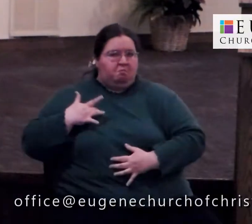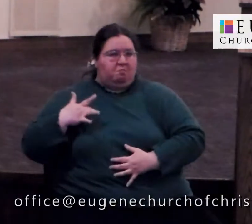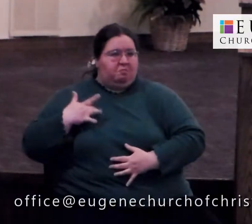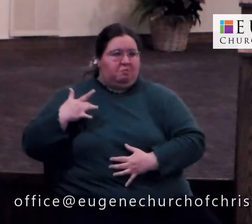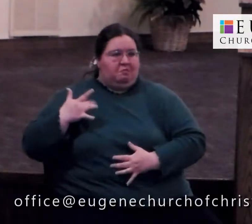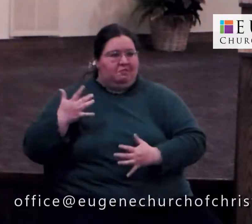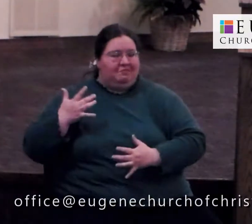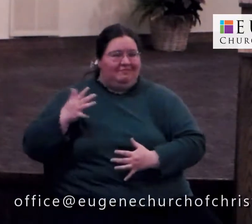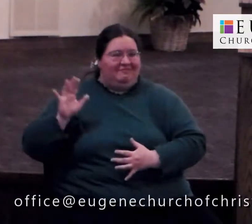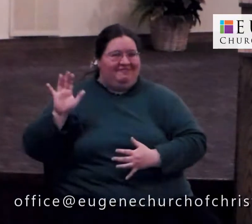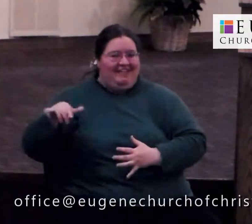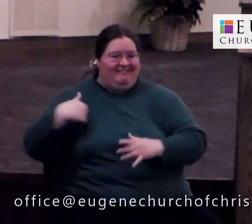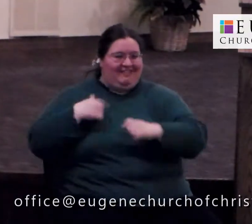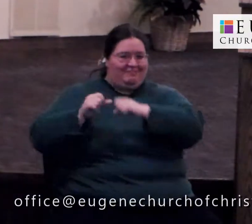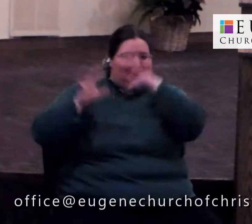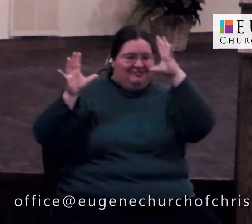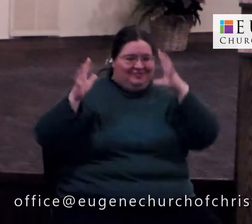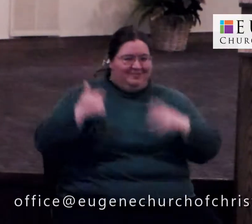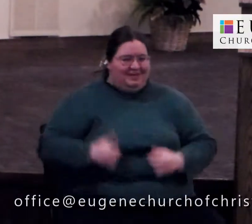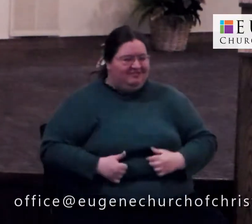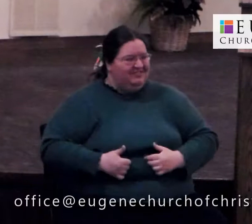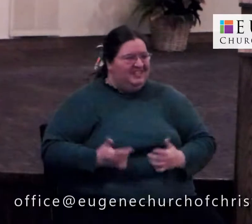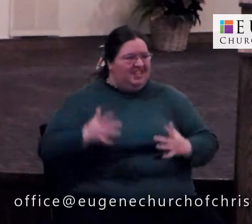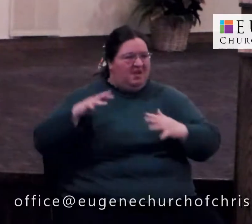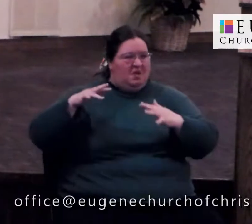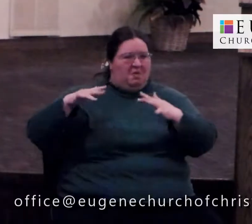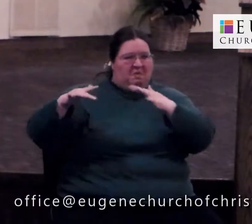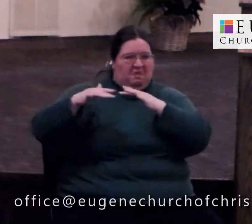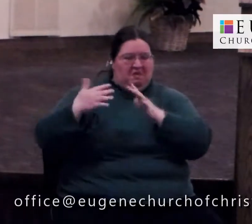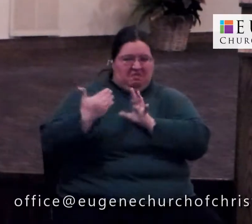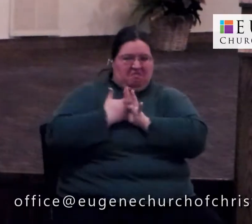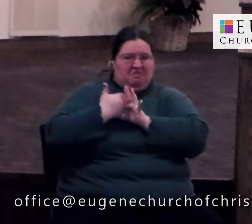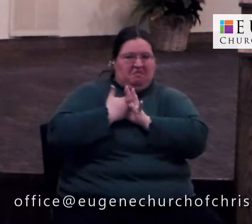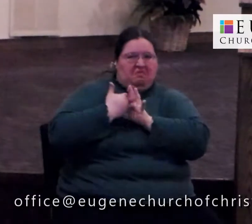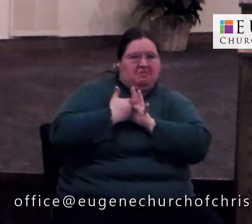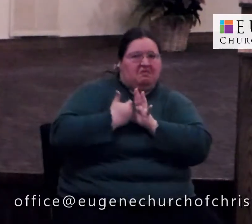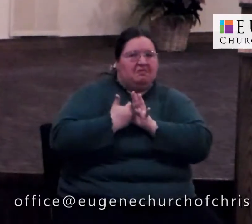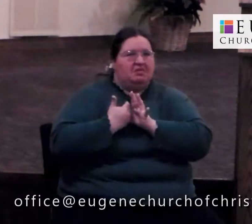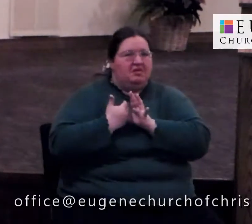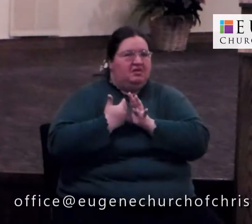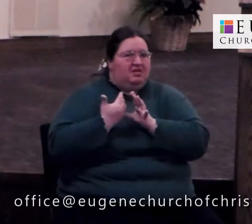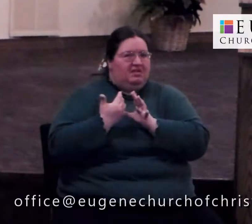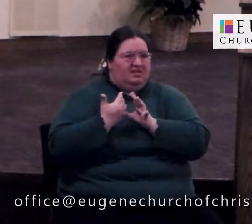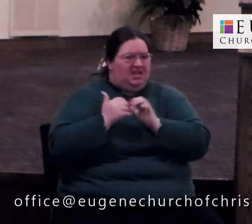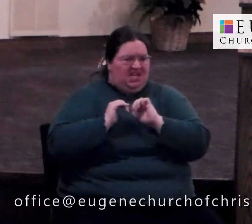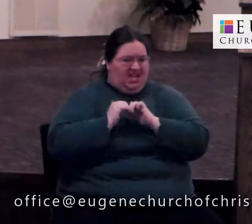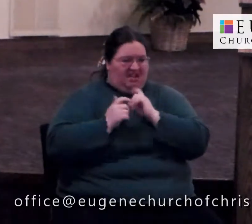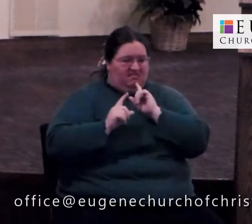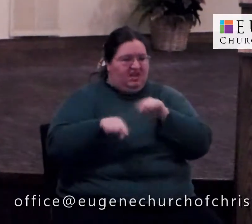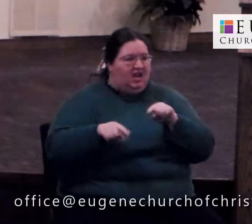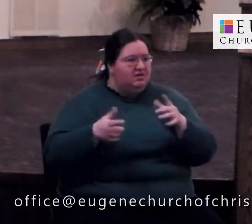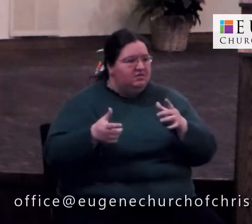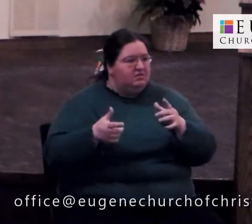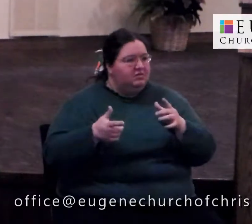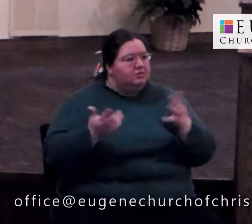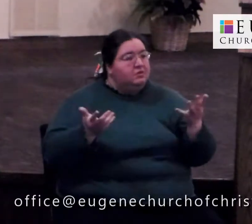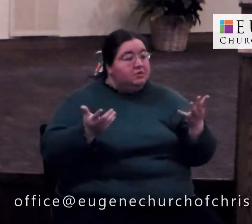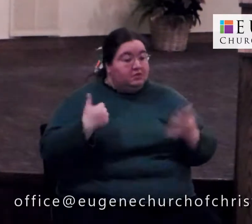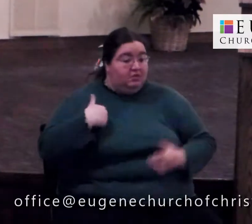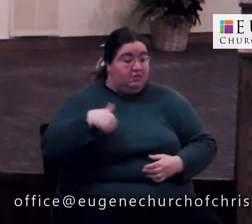the same thing if we're not careful. We like to be comfortable. We like everything to be the way we count on it. We